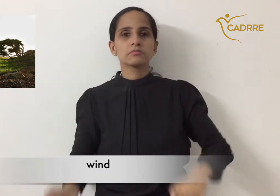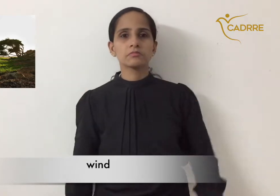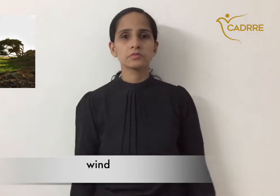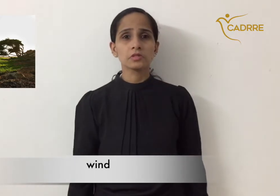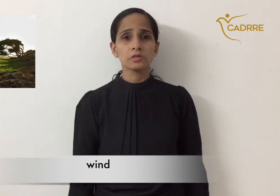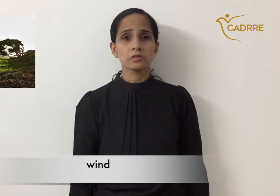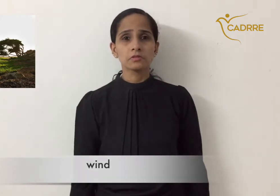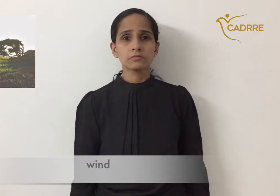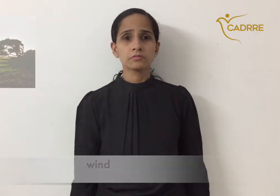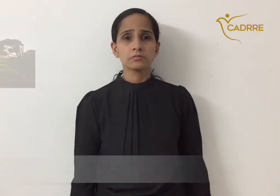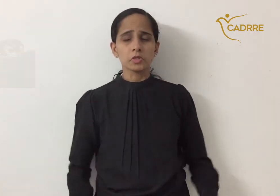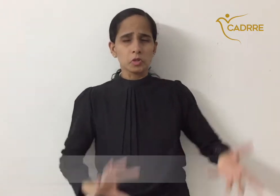Wind,